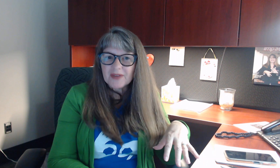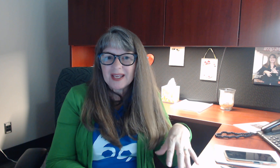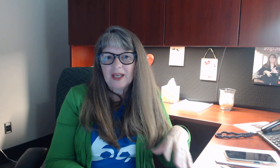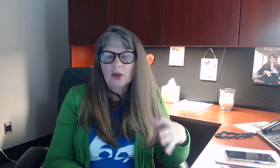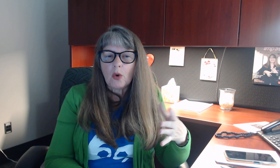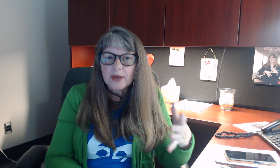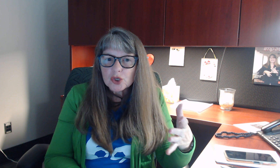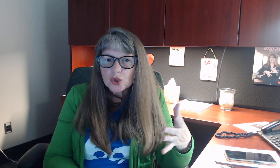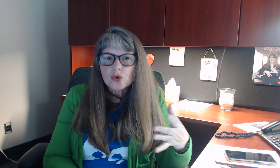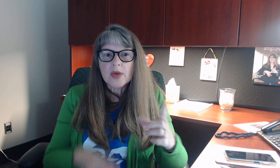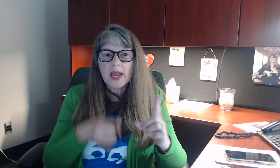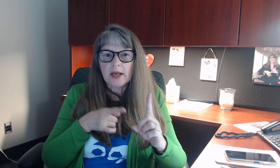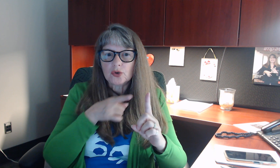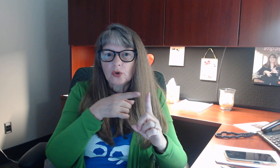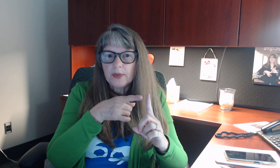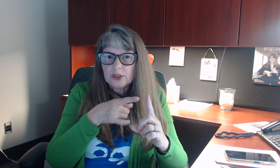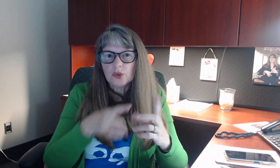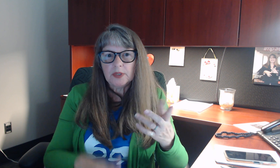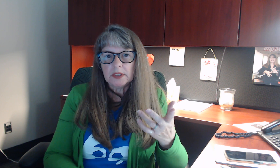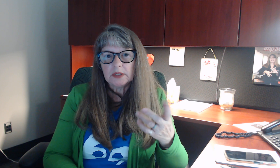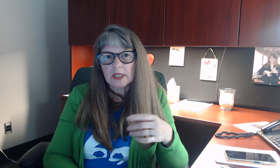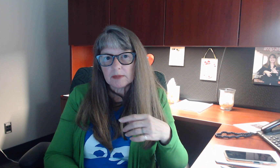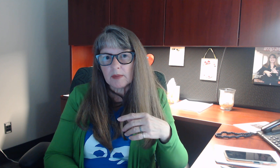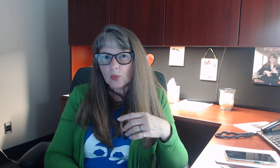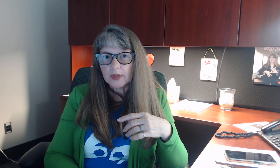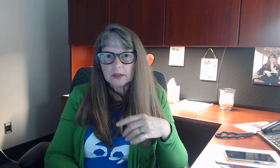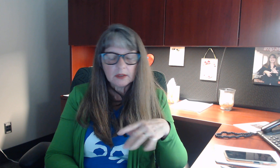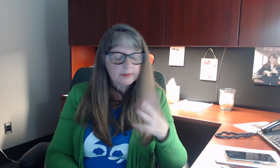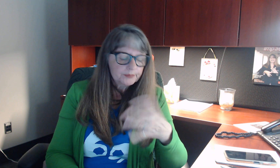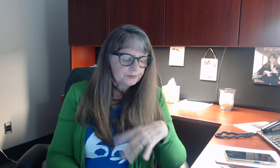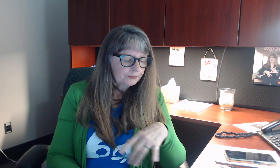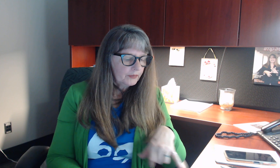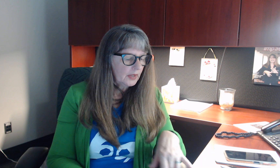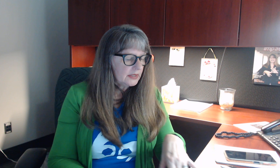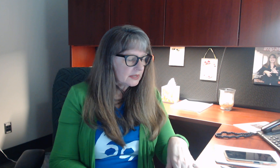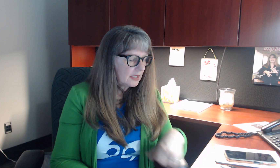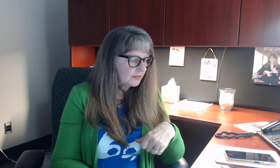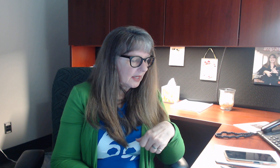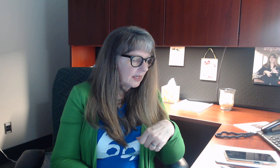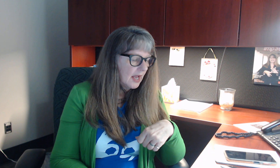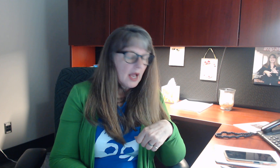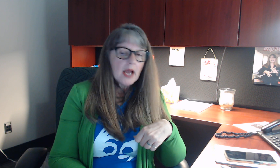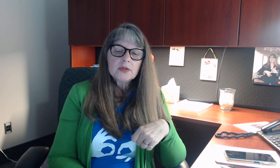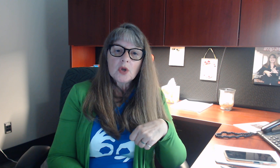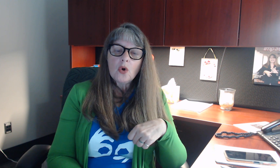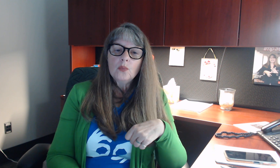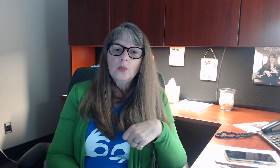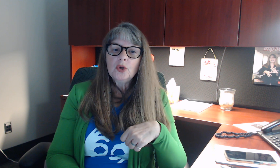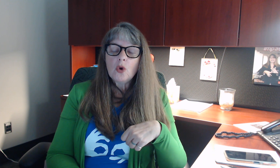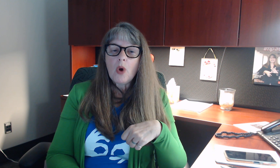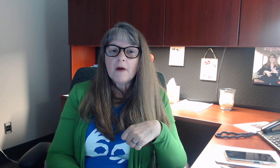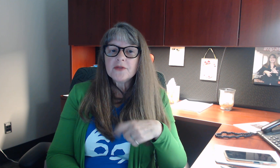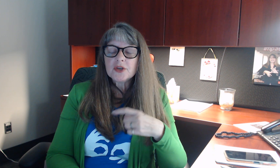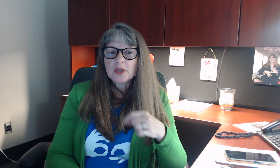specific and going to that, because you're going to it. That's my point. It's the same thing. So when you go off the subject